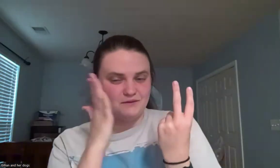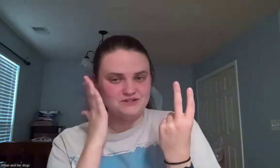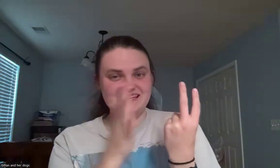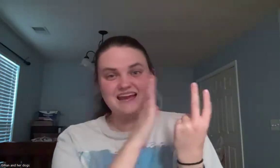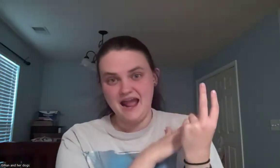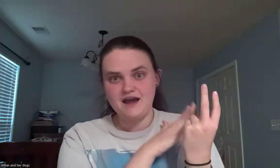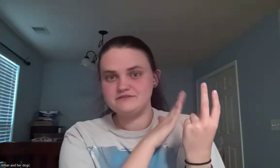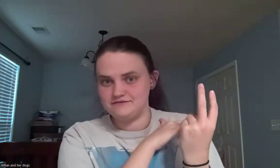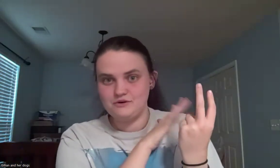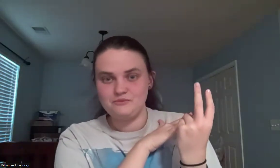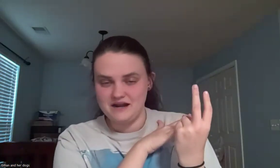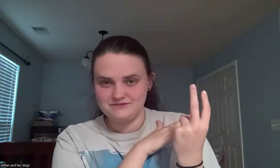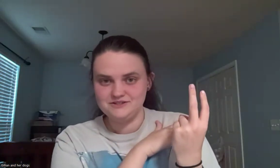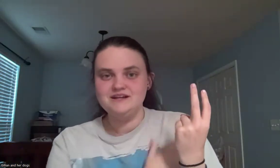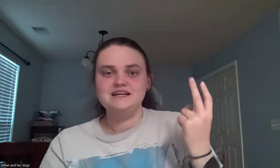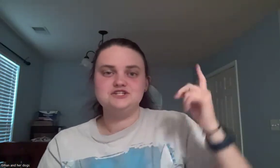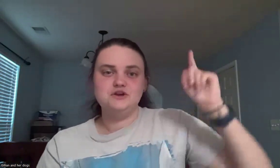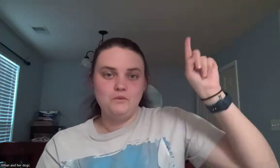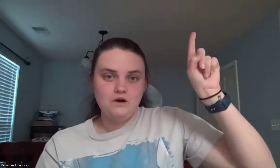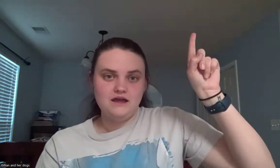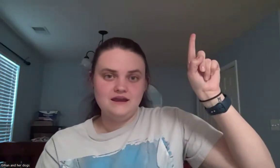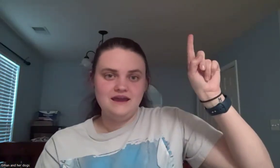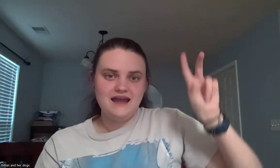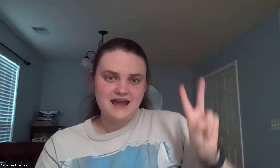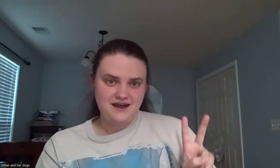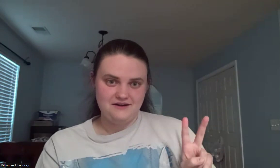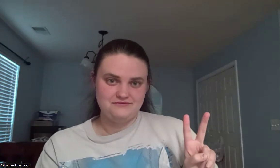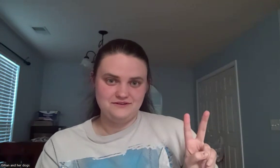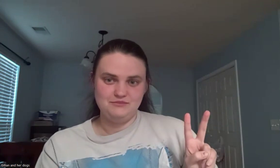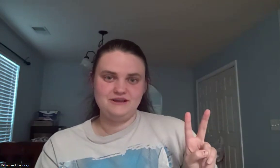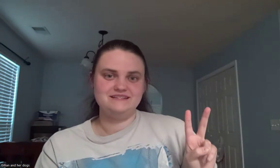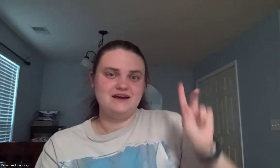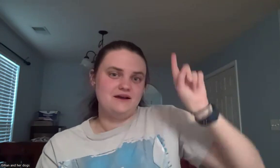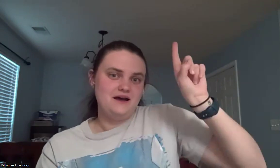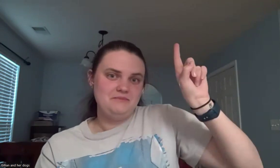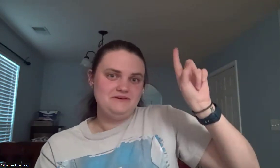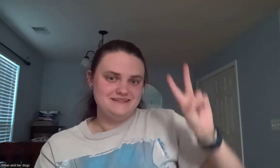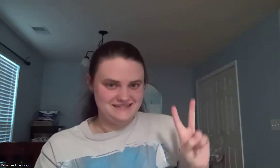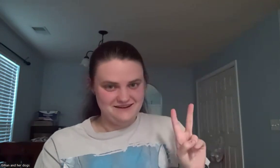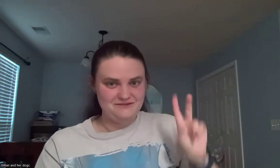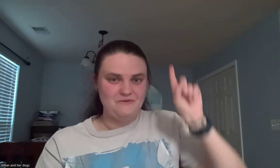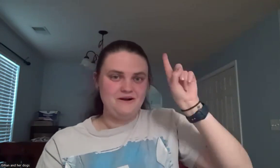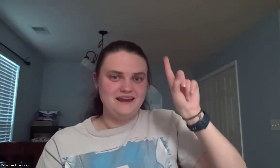numbers like a half, a fourth, whatever, is you go 1/2. You bring it down, up, down,